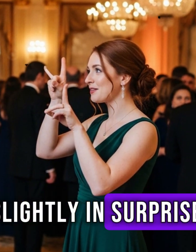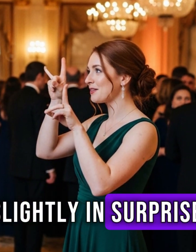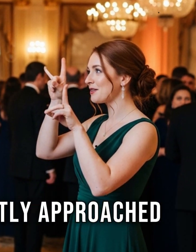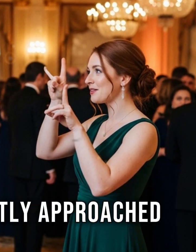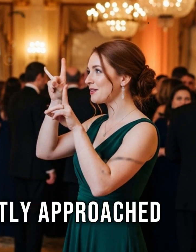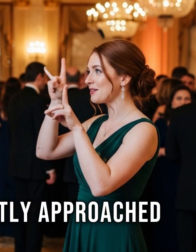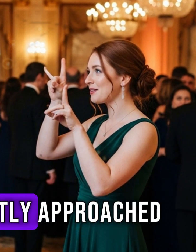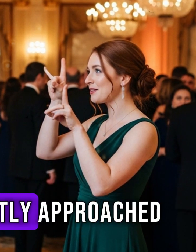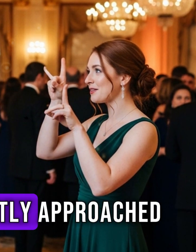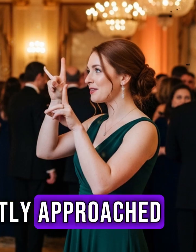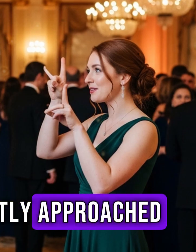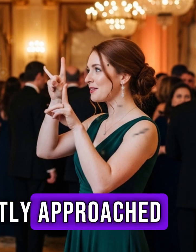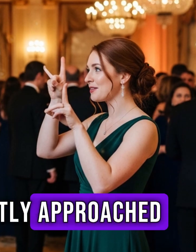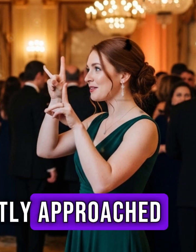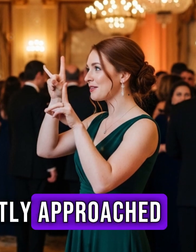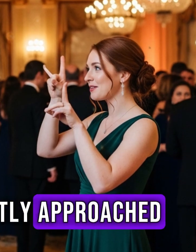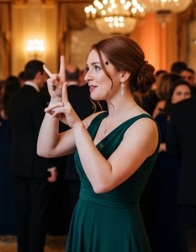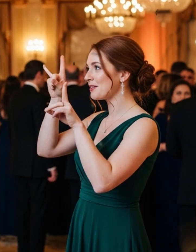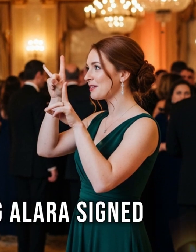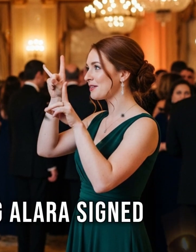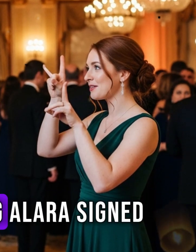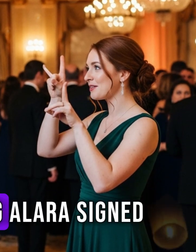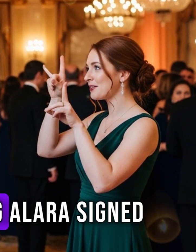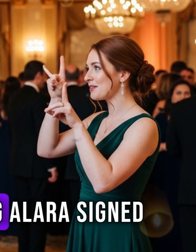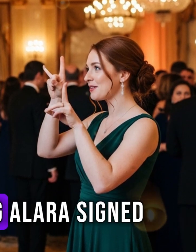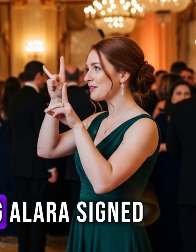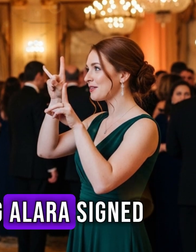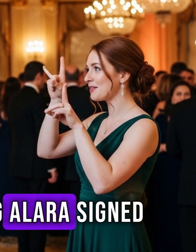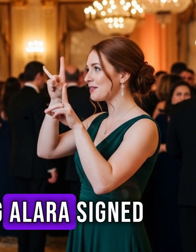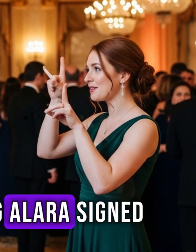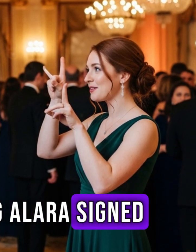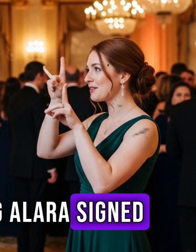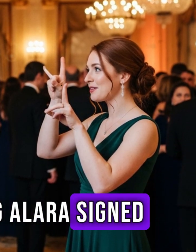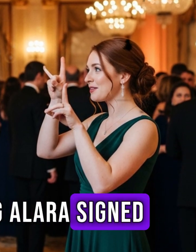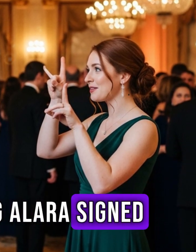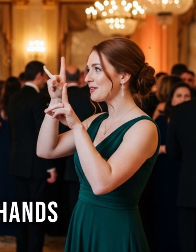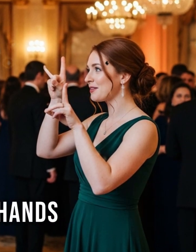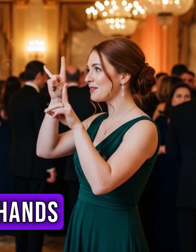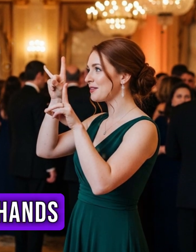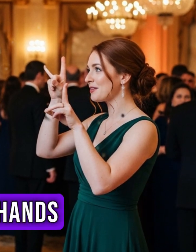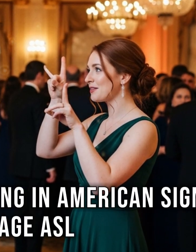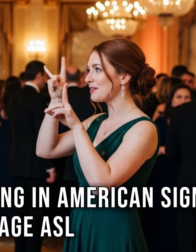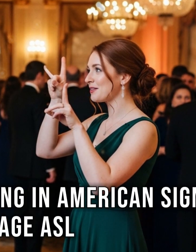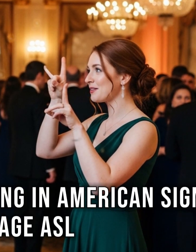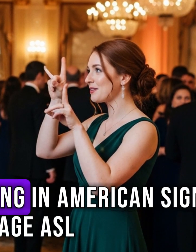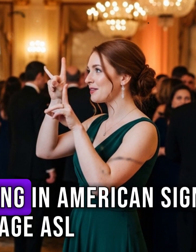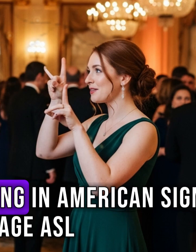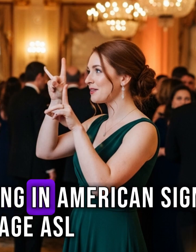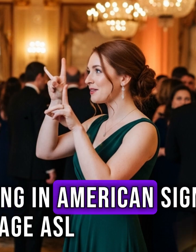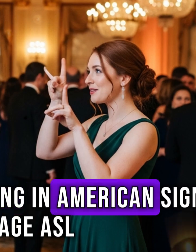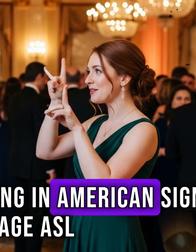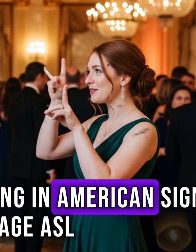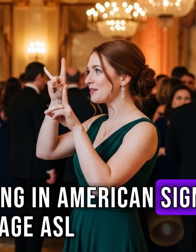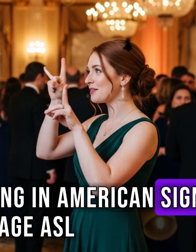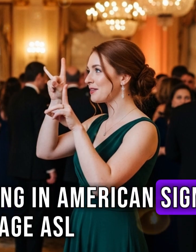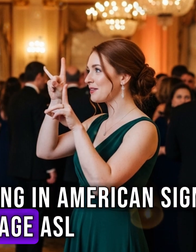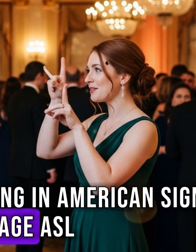at being directly approached. "Good evening," Elara signed, her hands forming the greeting in American Sign